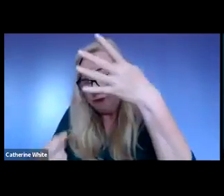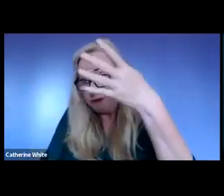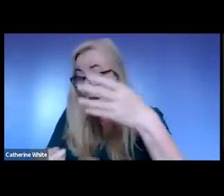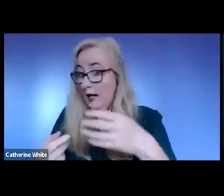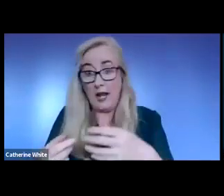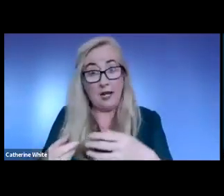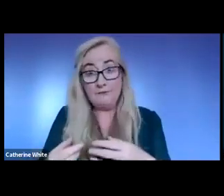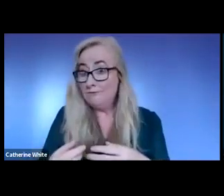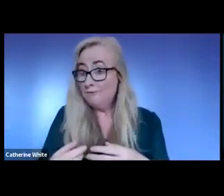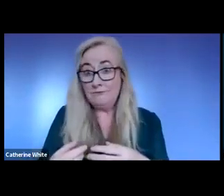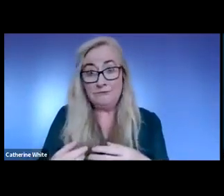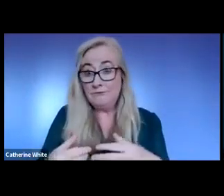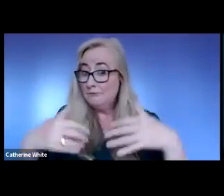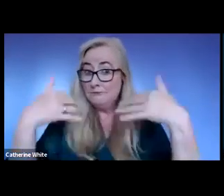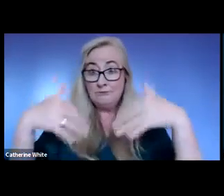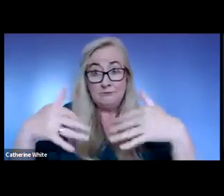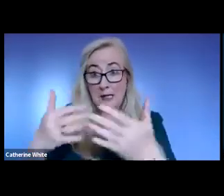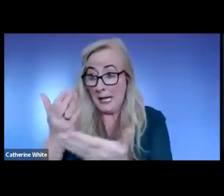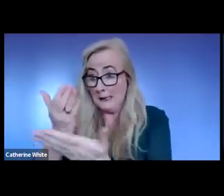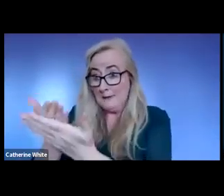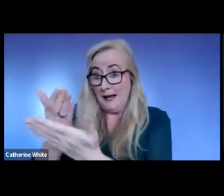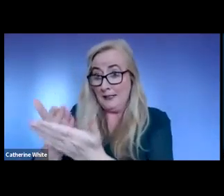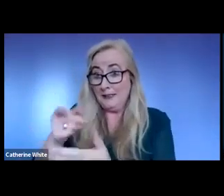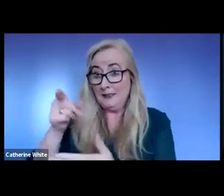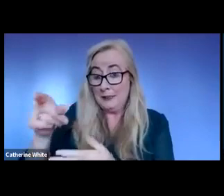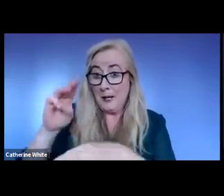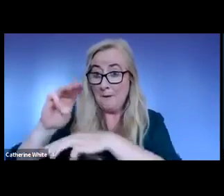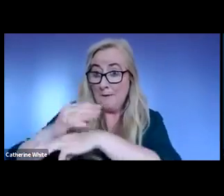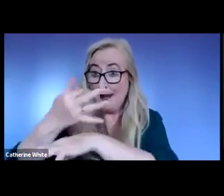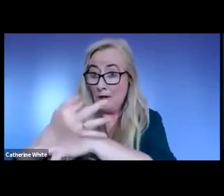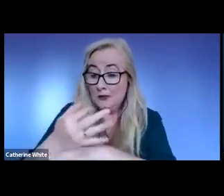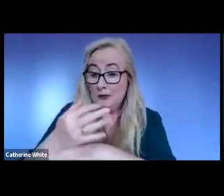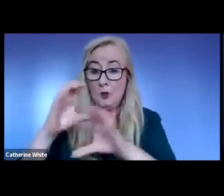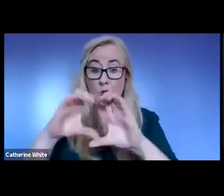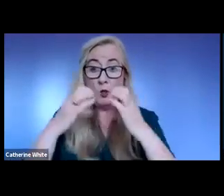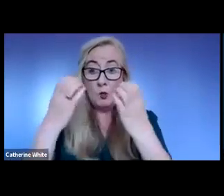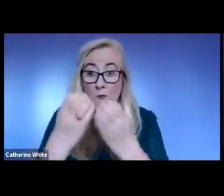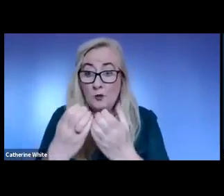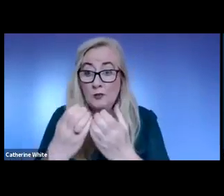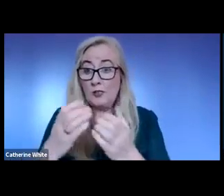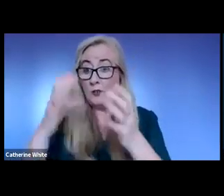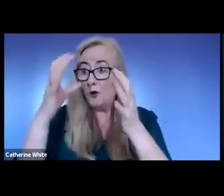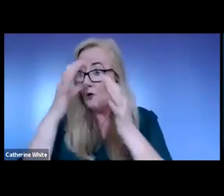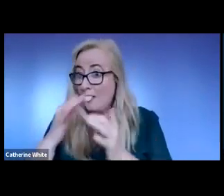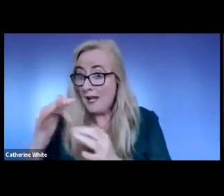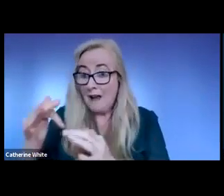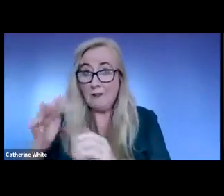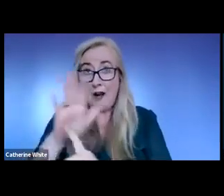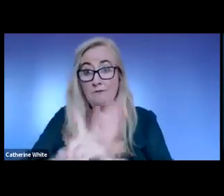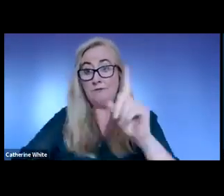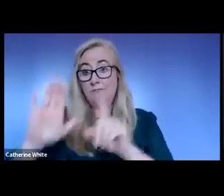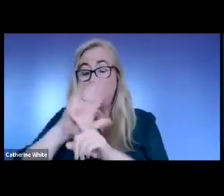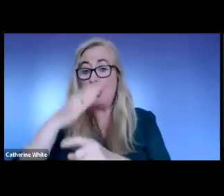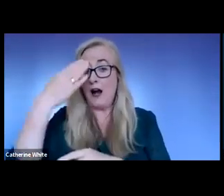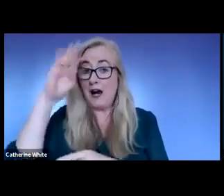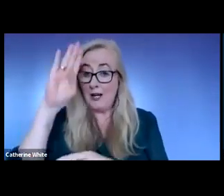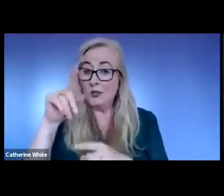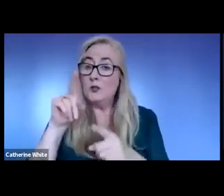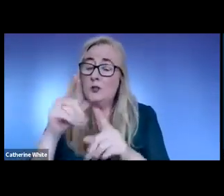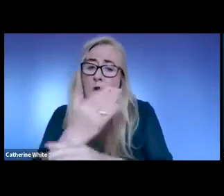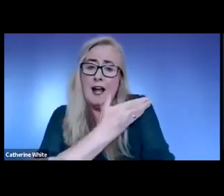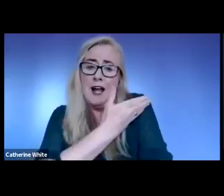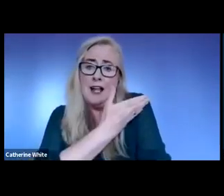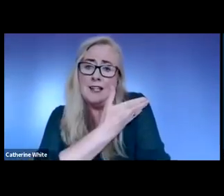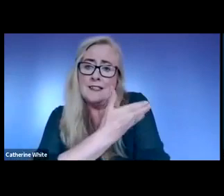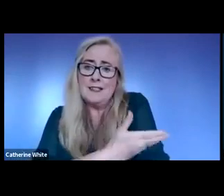extraordinary demand put on parents, communities, guardians across the country. Also, at the start of this, I